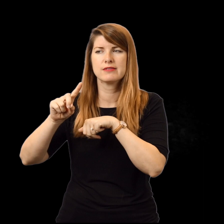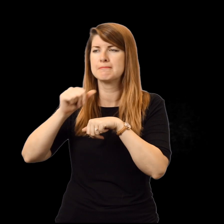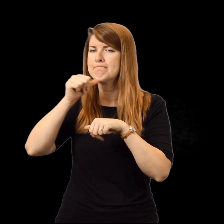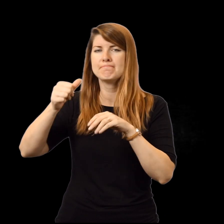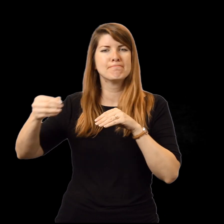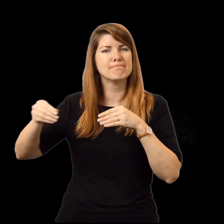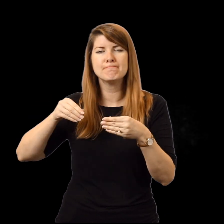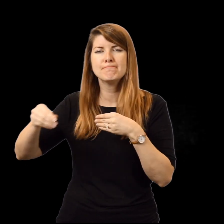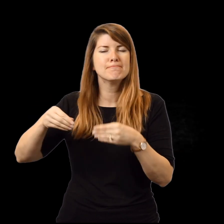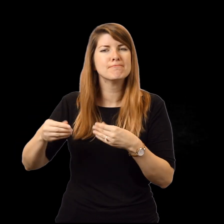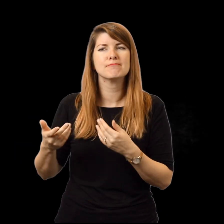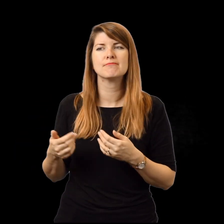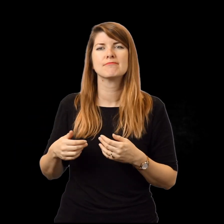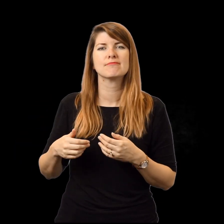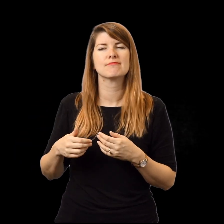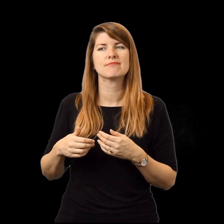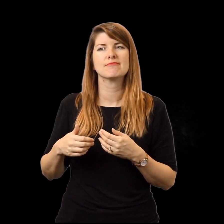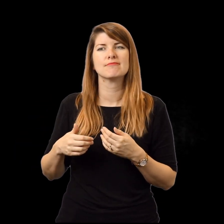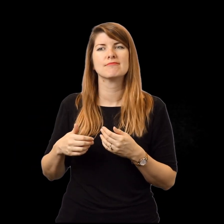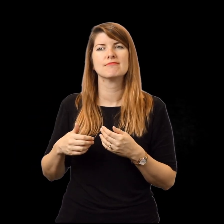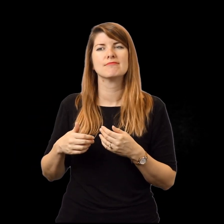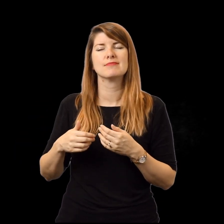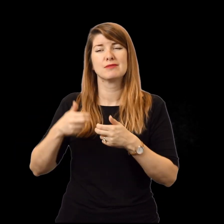rigid, inflexible,